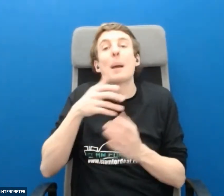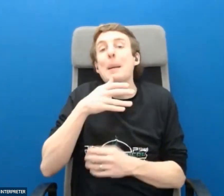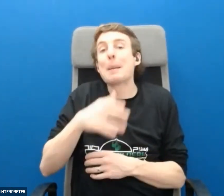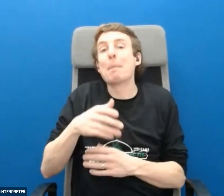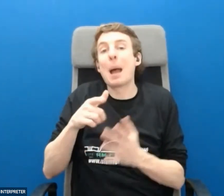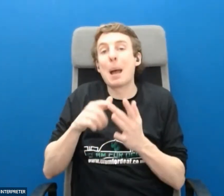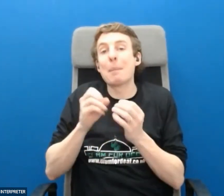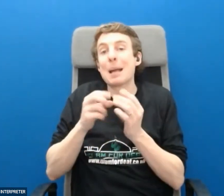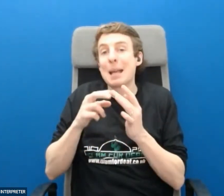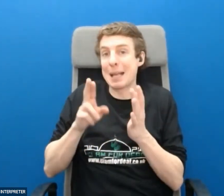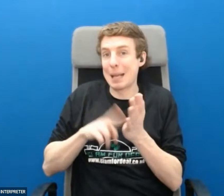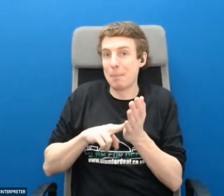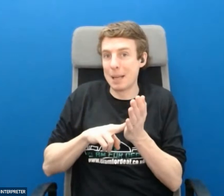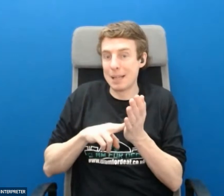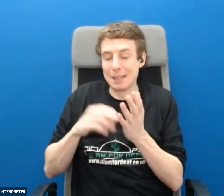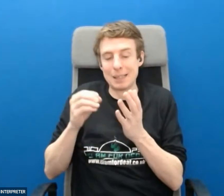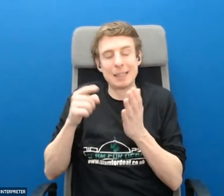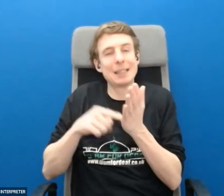and that is